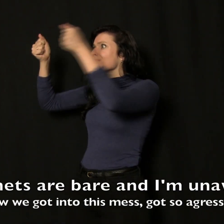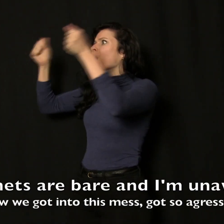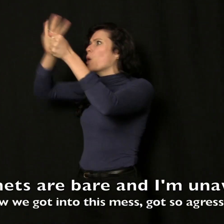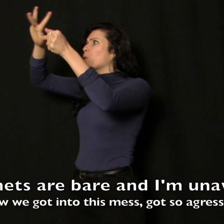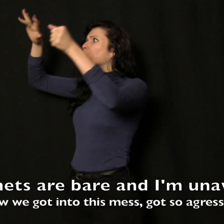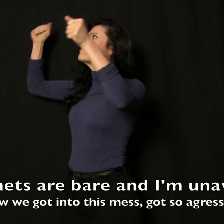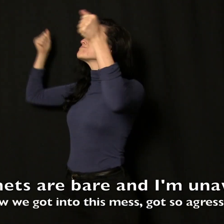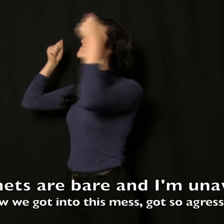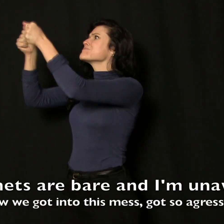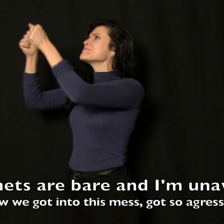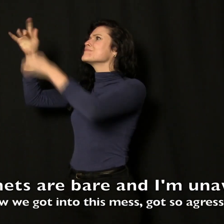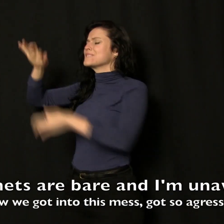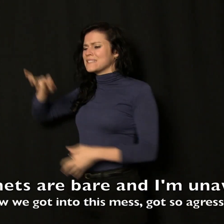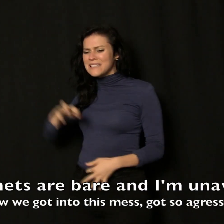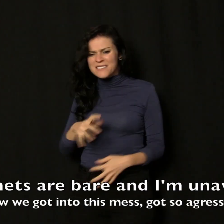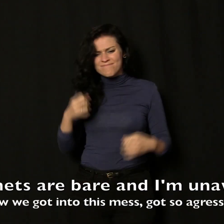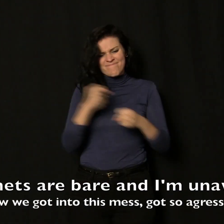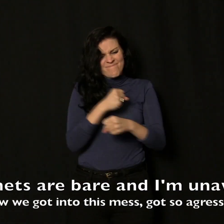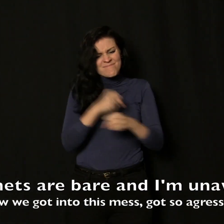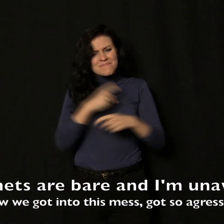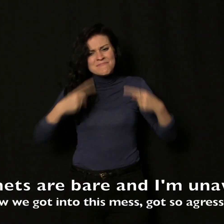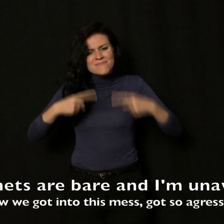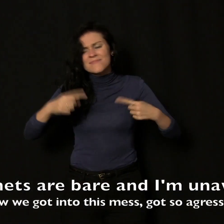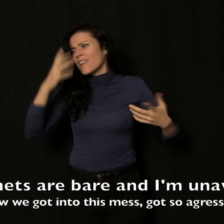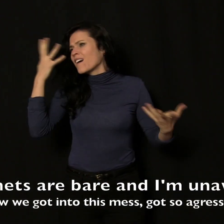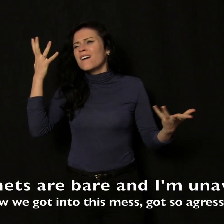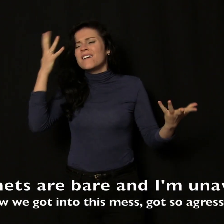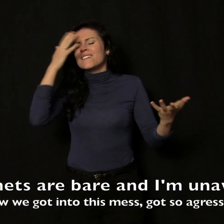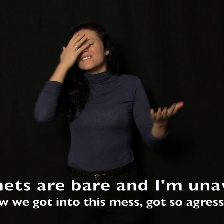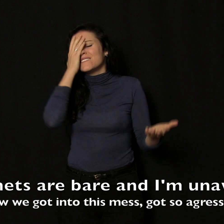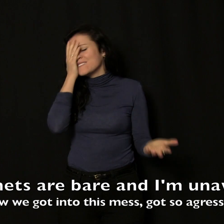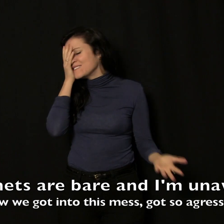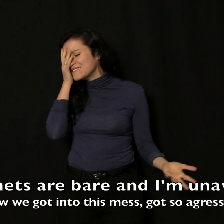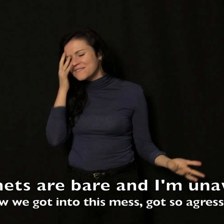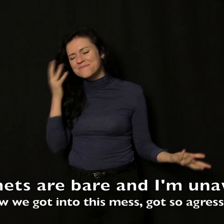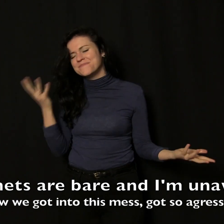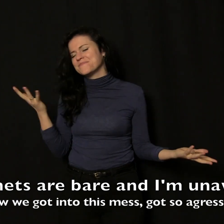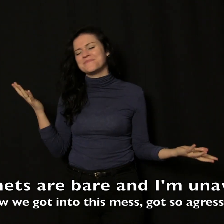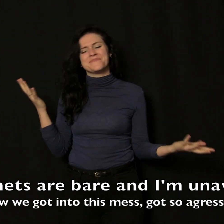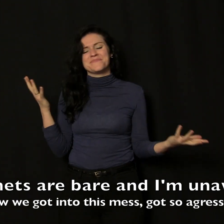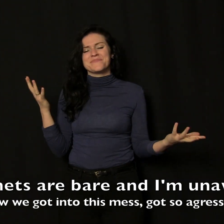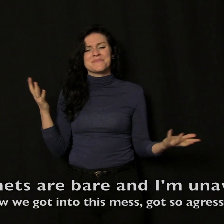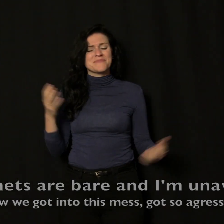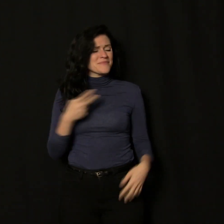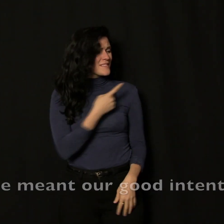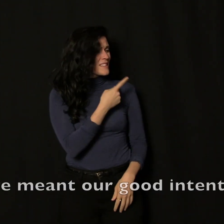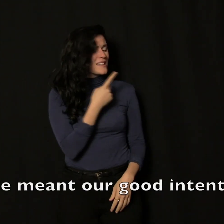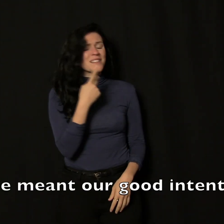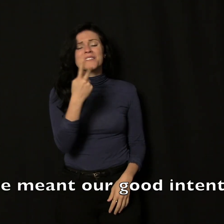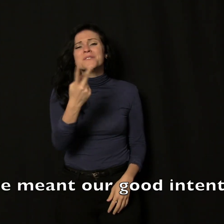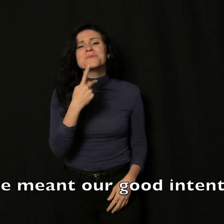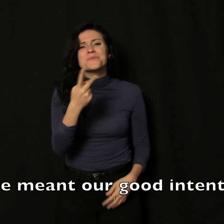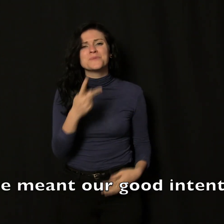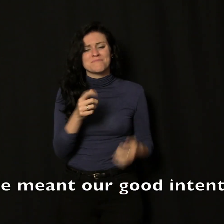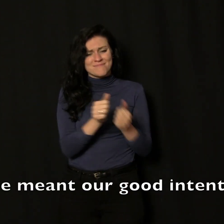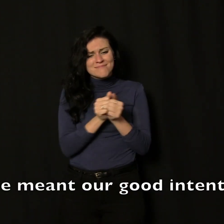I'm unaware of just how we got into this mess. Got so aggressive, I know we meant all